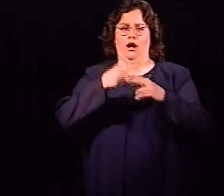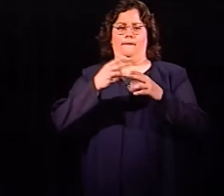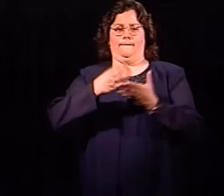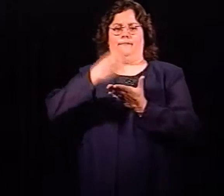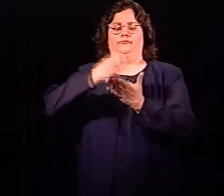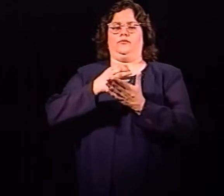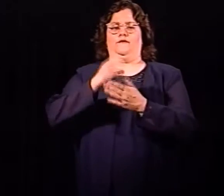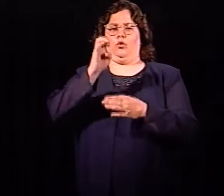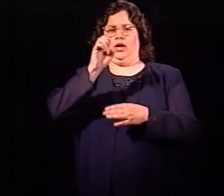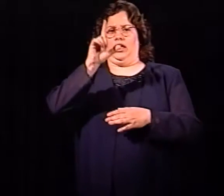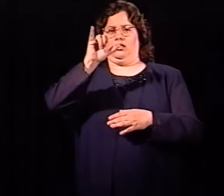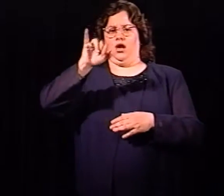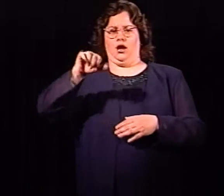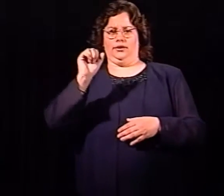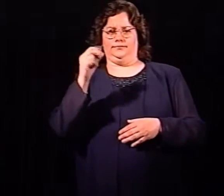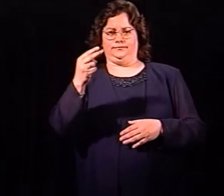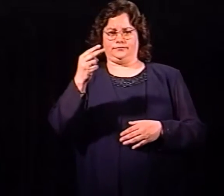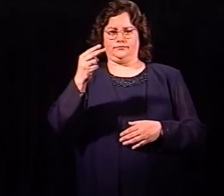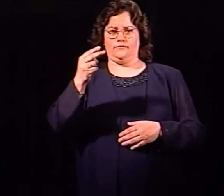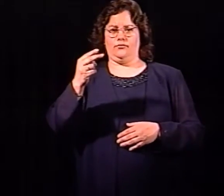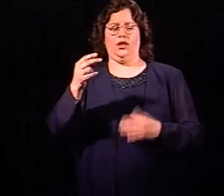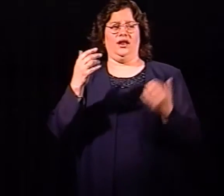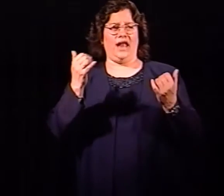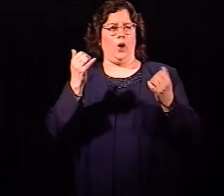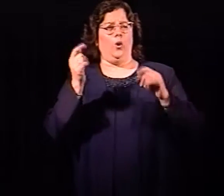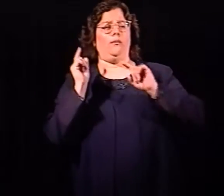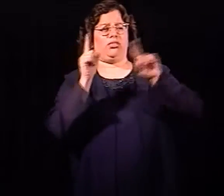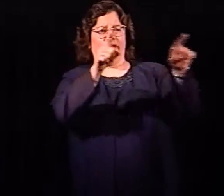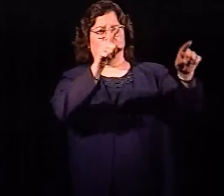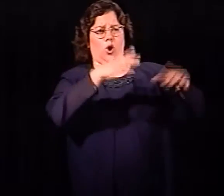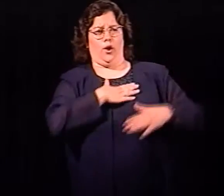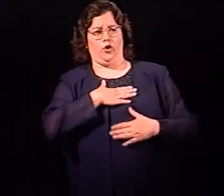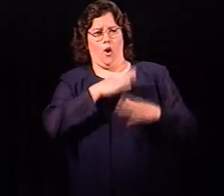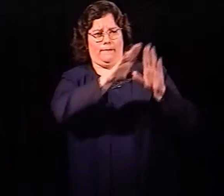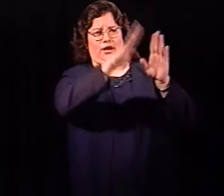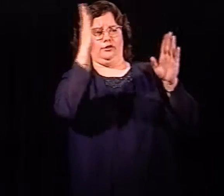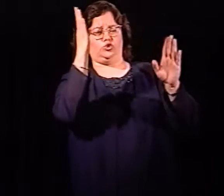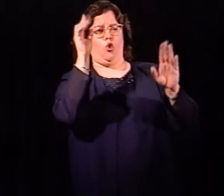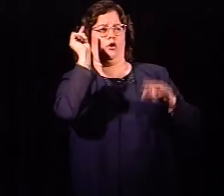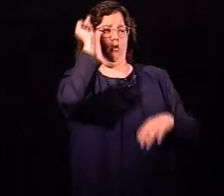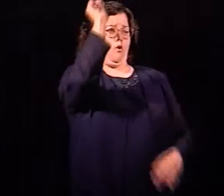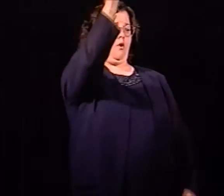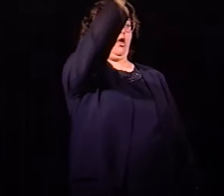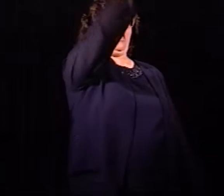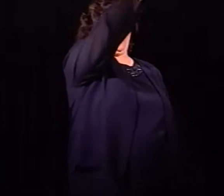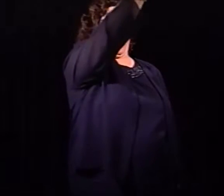Now we have a cup of wine for Elijah. We open the door to welcome Elijah.